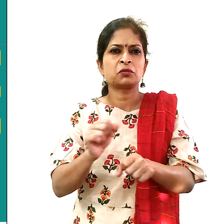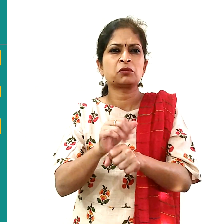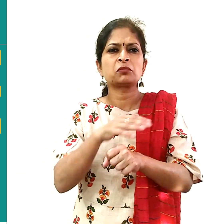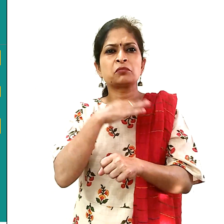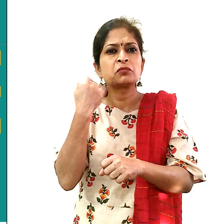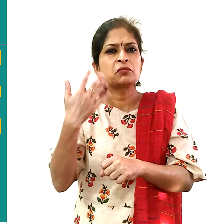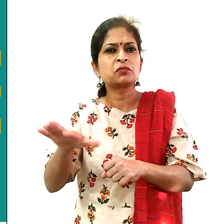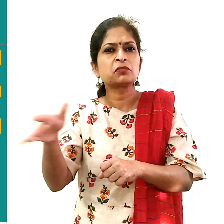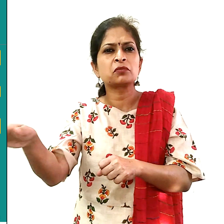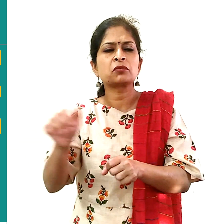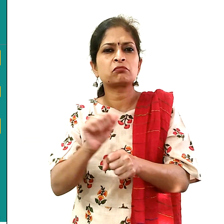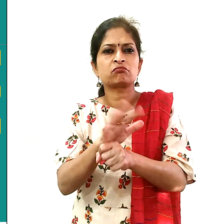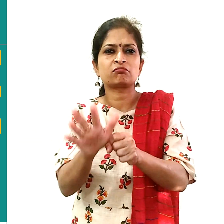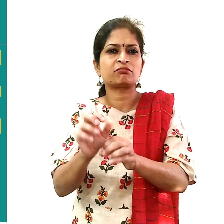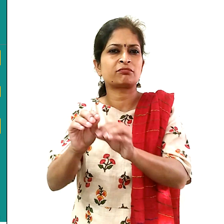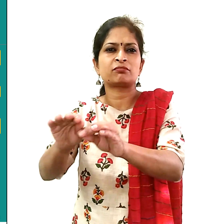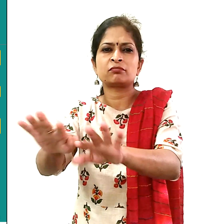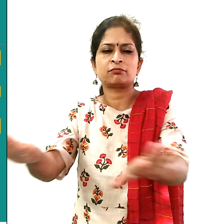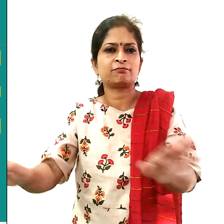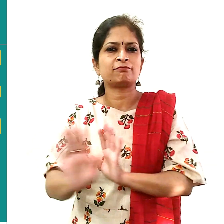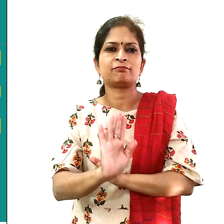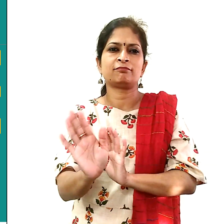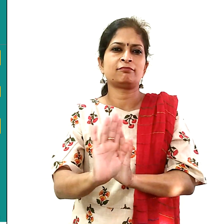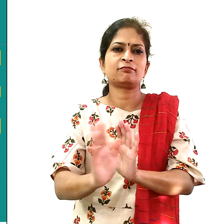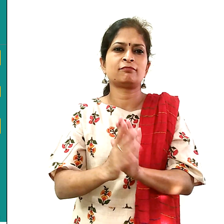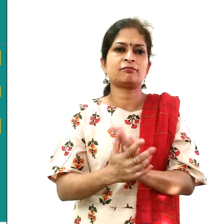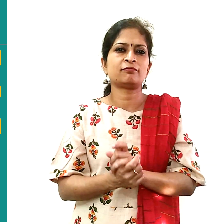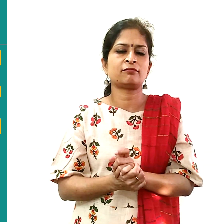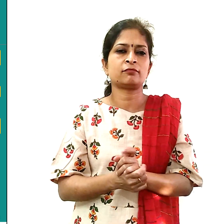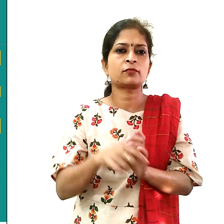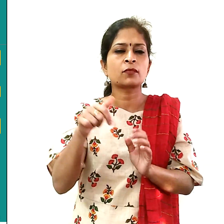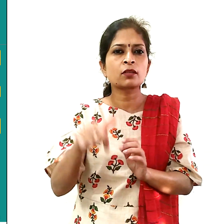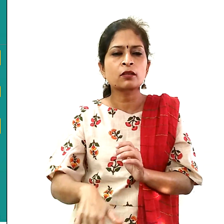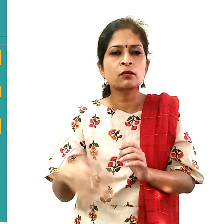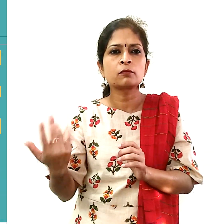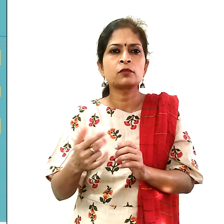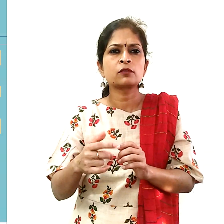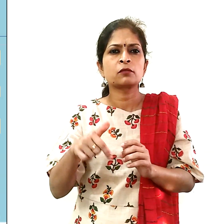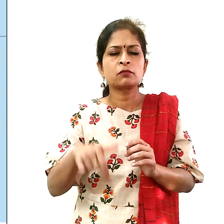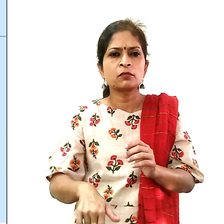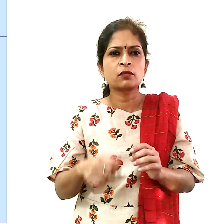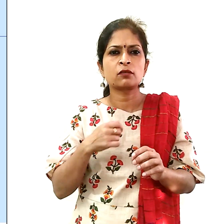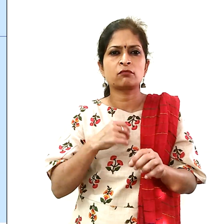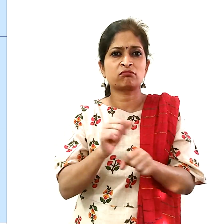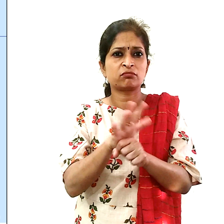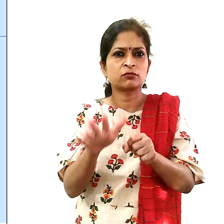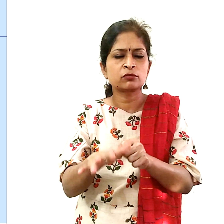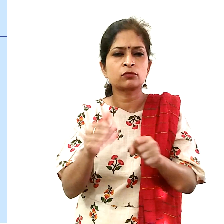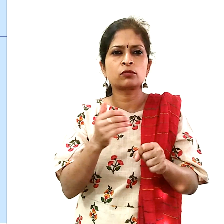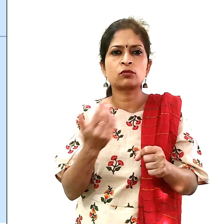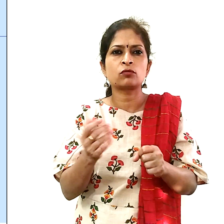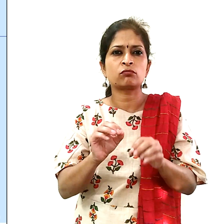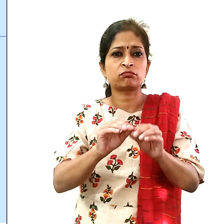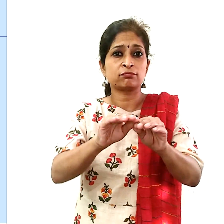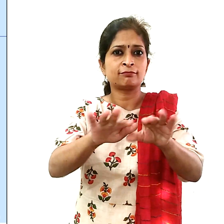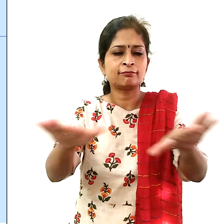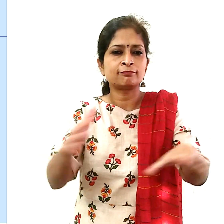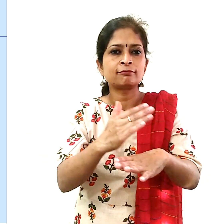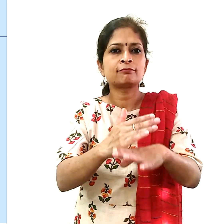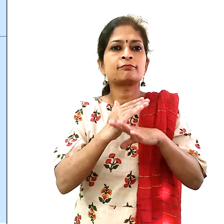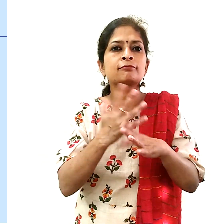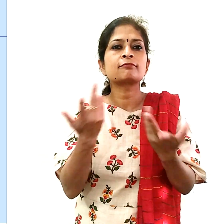no transmission of coronavirus infection from the dead body of the person. How can I help in containing the